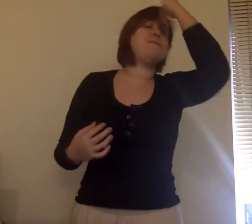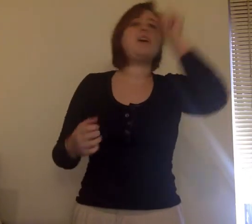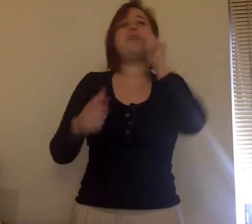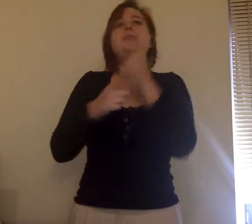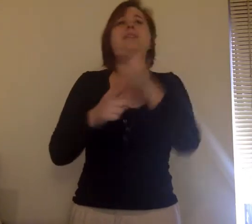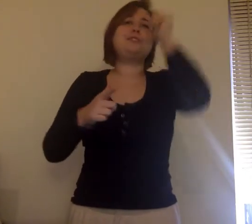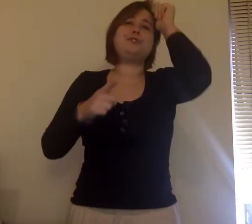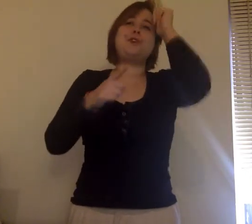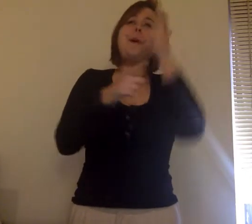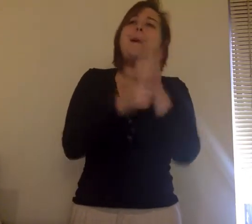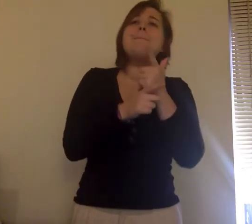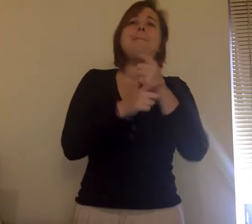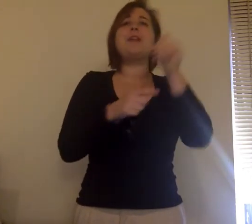you are someone's child.